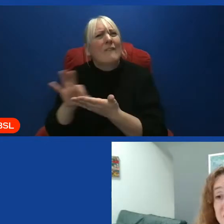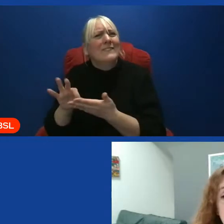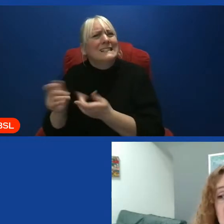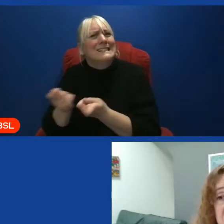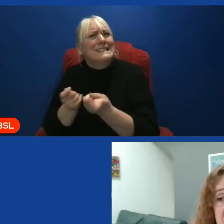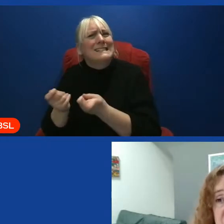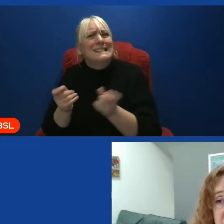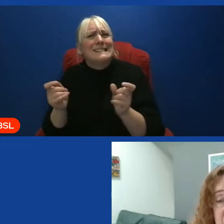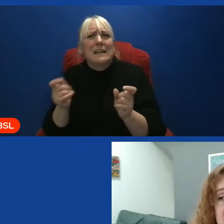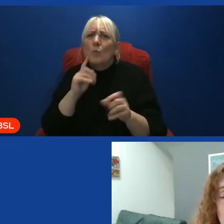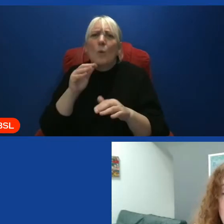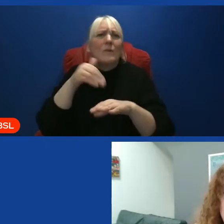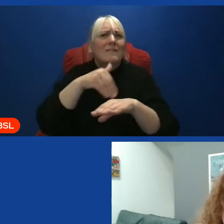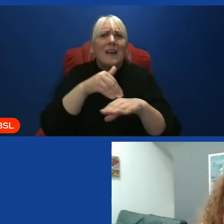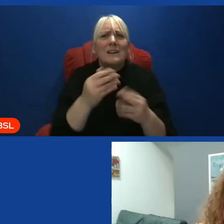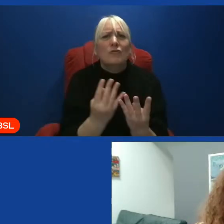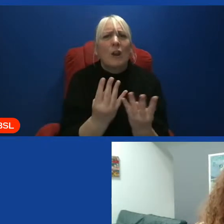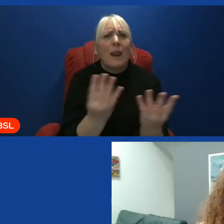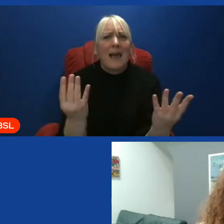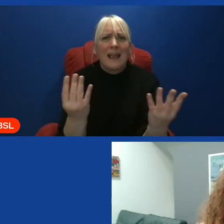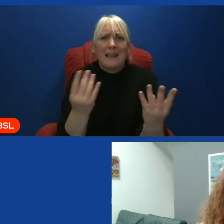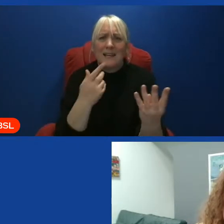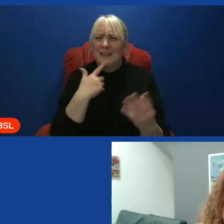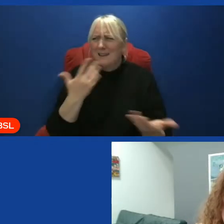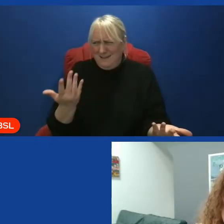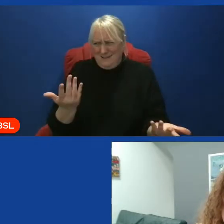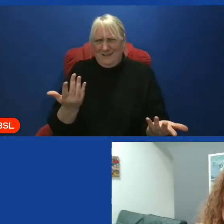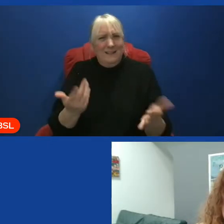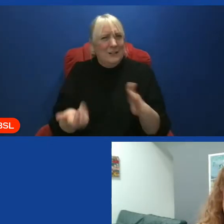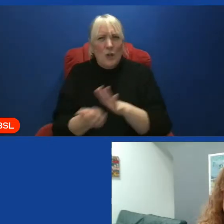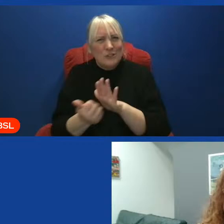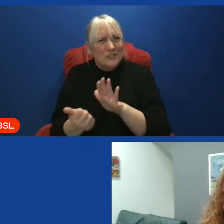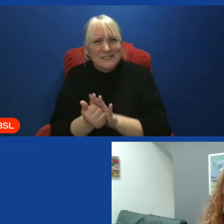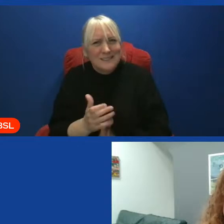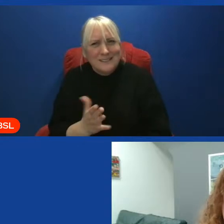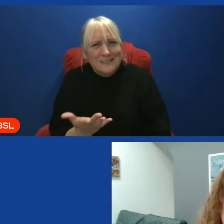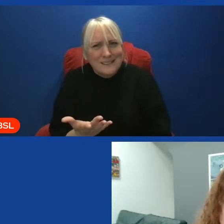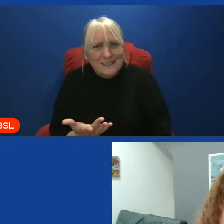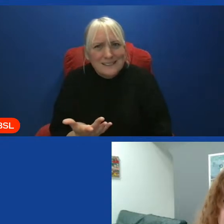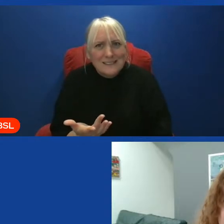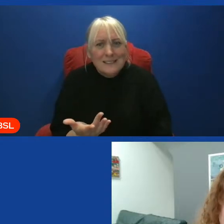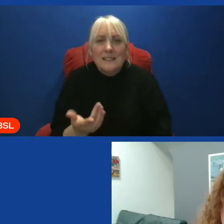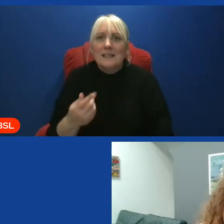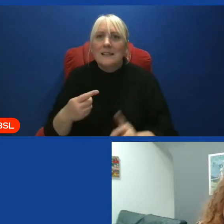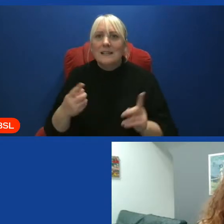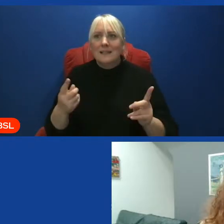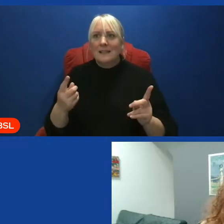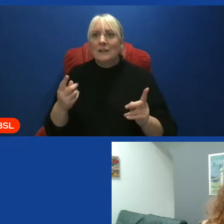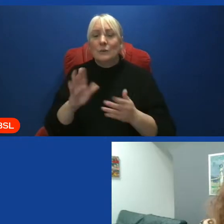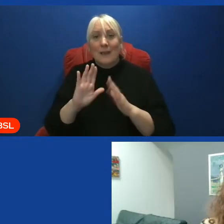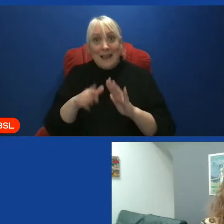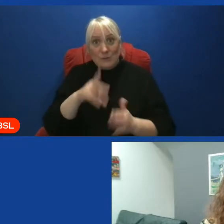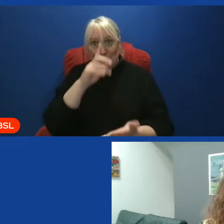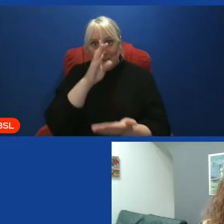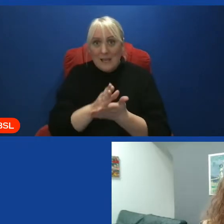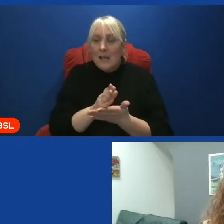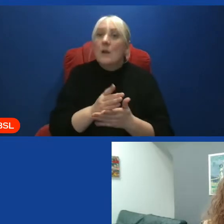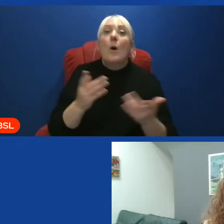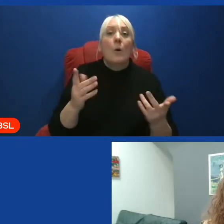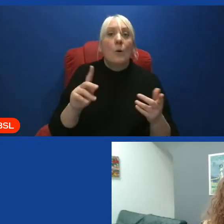services, that is a nonsense. What nobody has tried to explain is which bits won't get done anymore, which bits won't